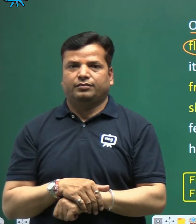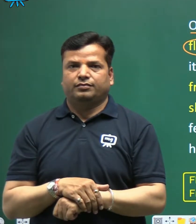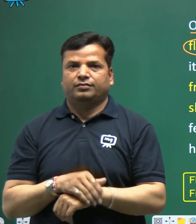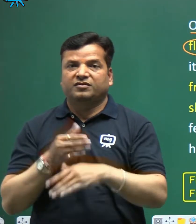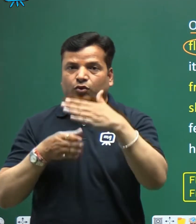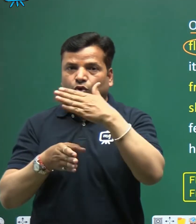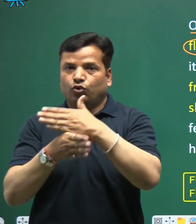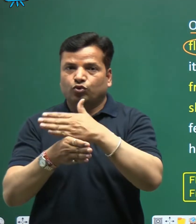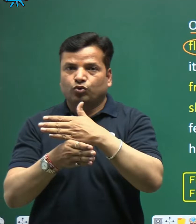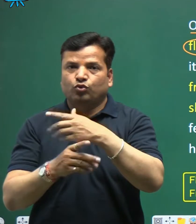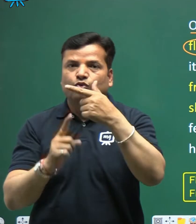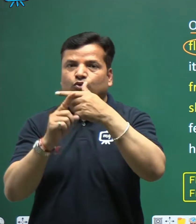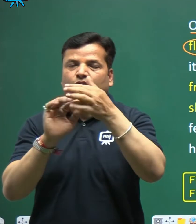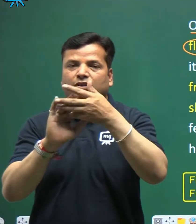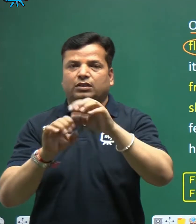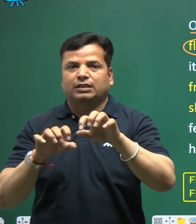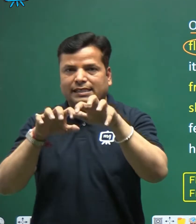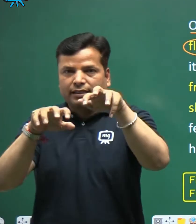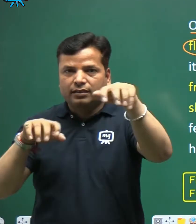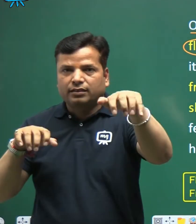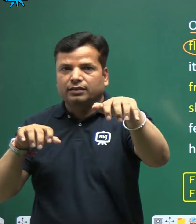through the city.